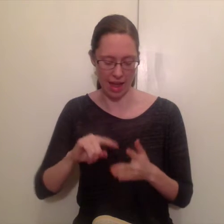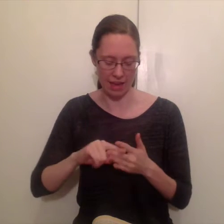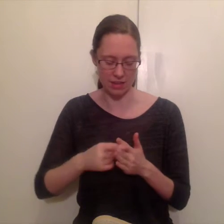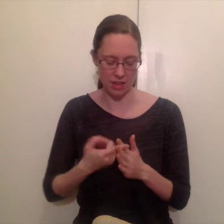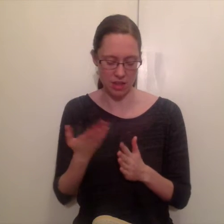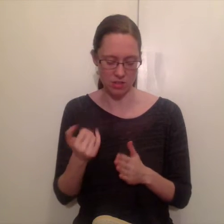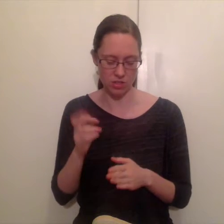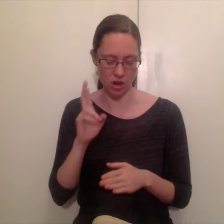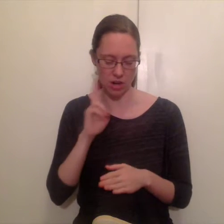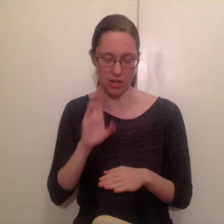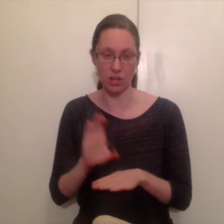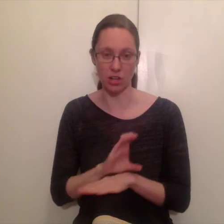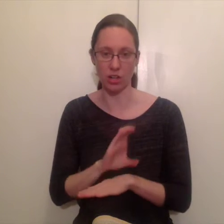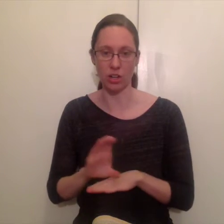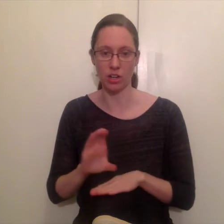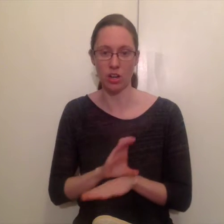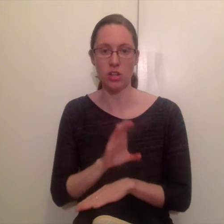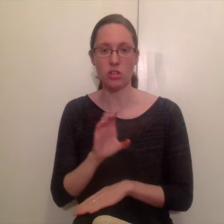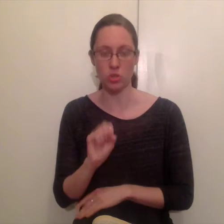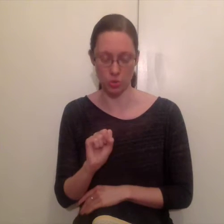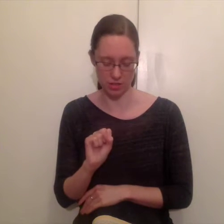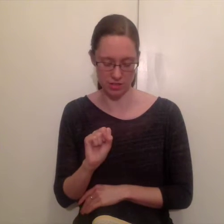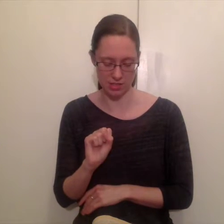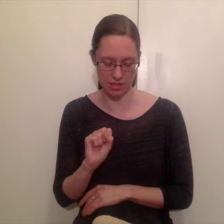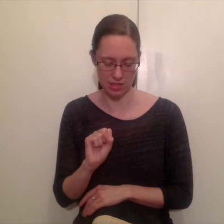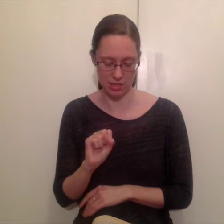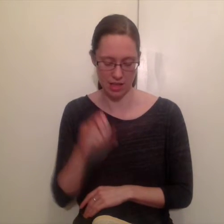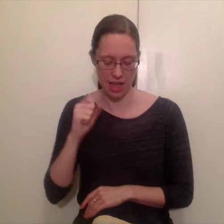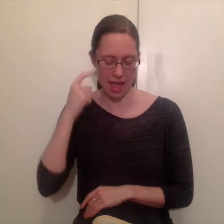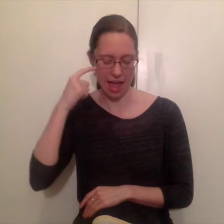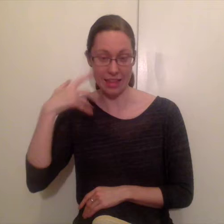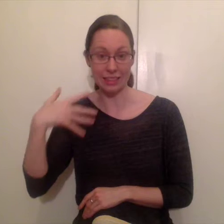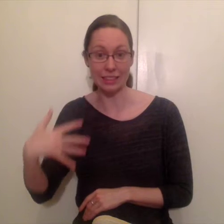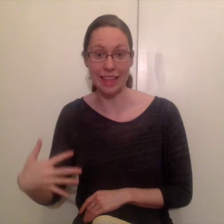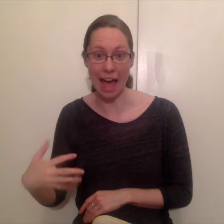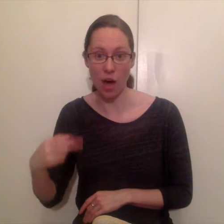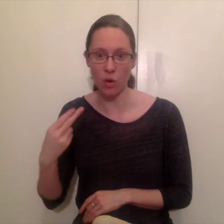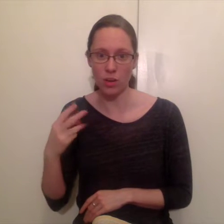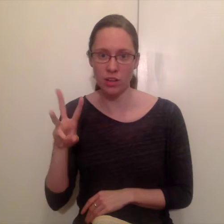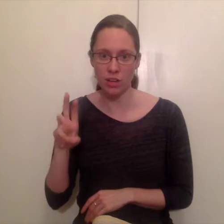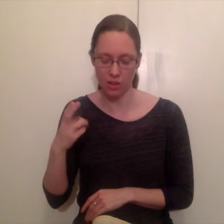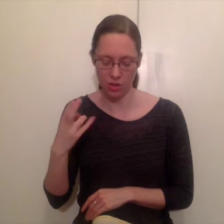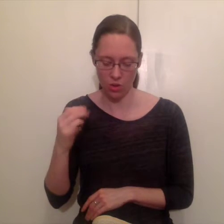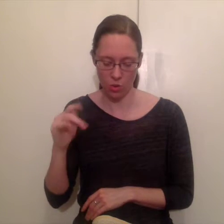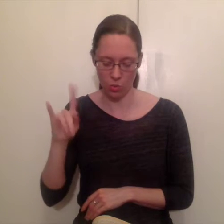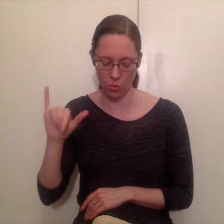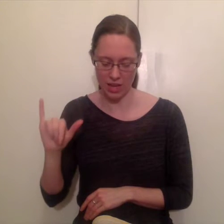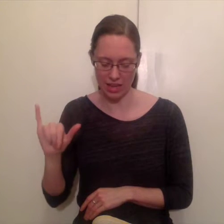and started her chores. A loud